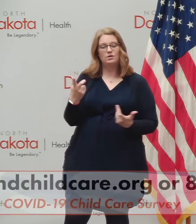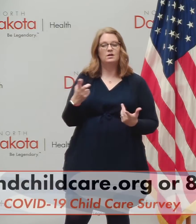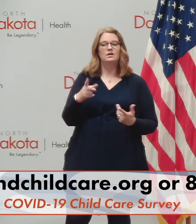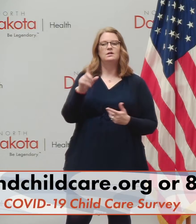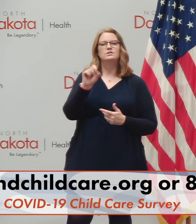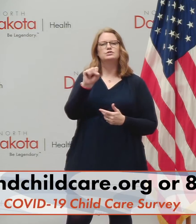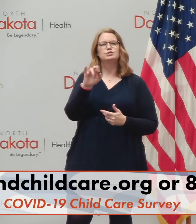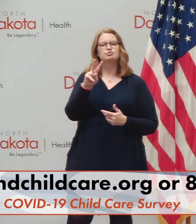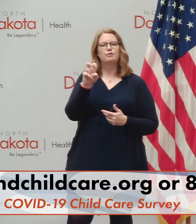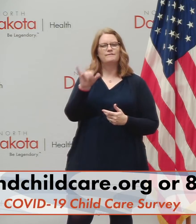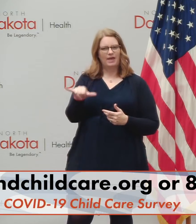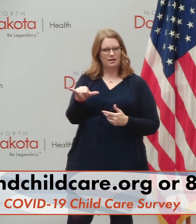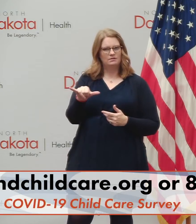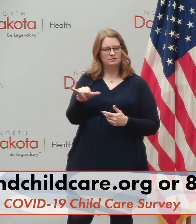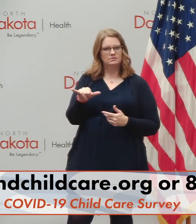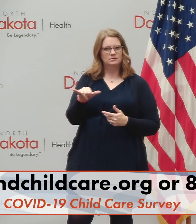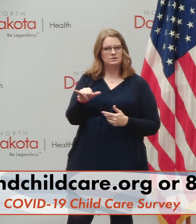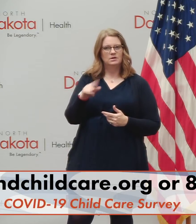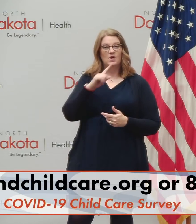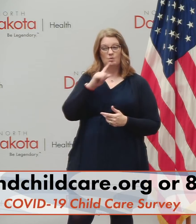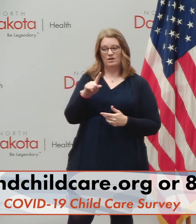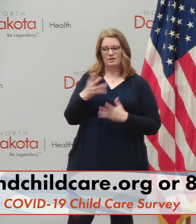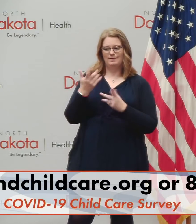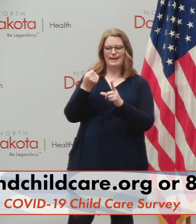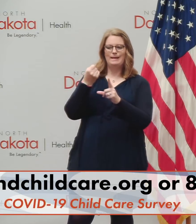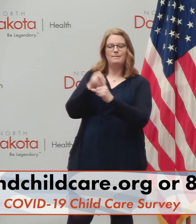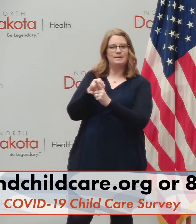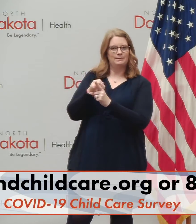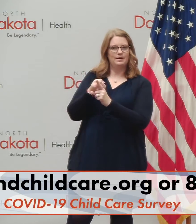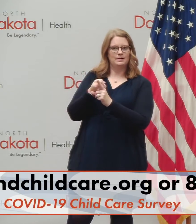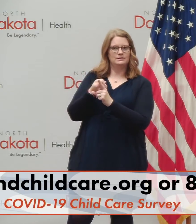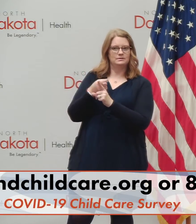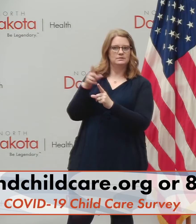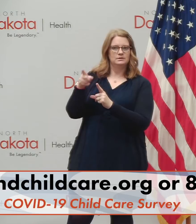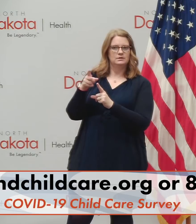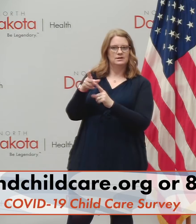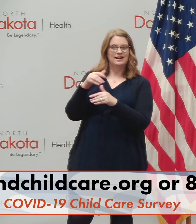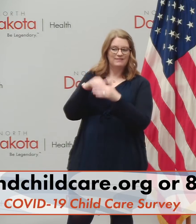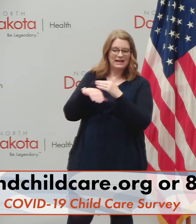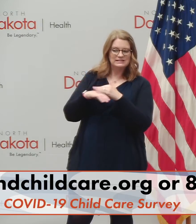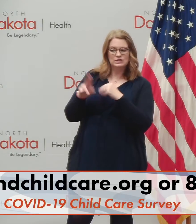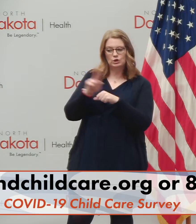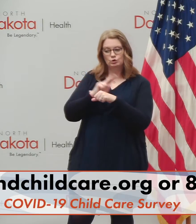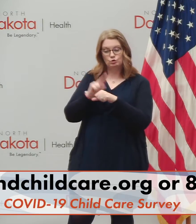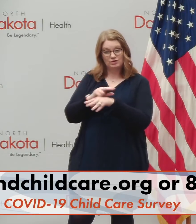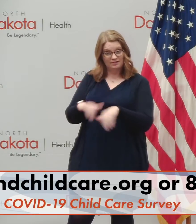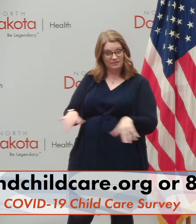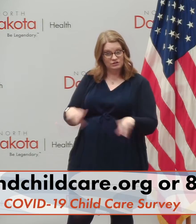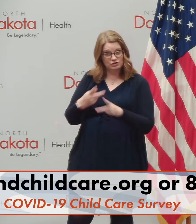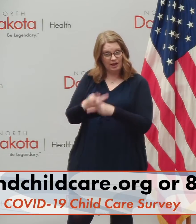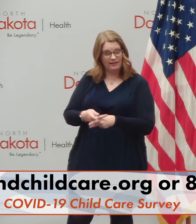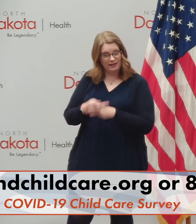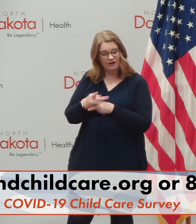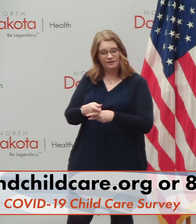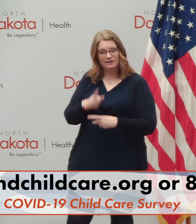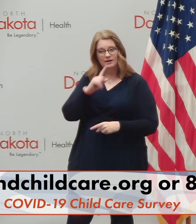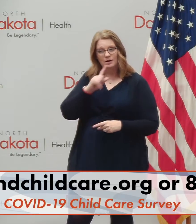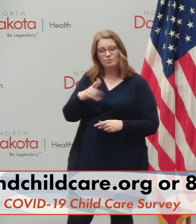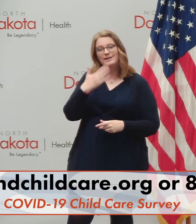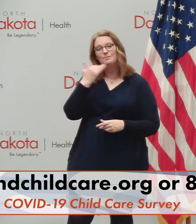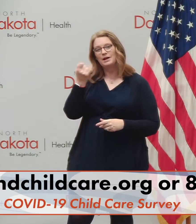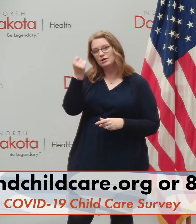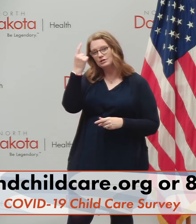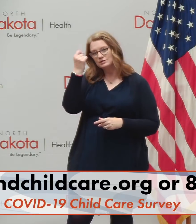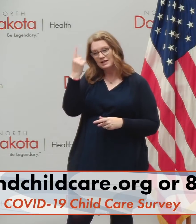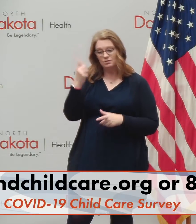survey to assess the impact that COVID-19 has had on access and use of child care since March, and to help better understand what